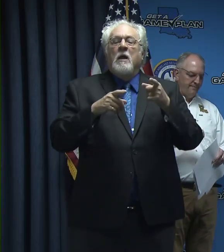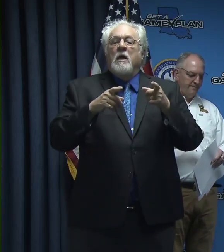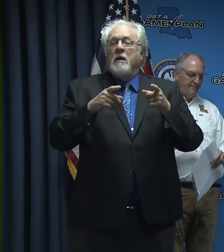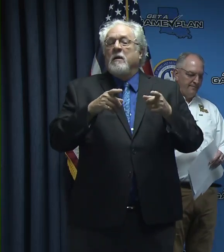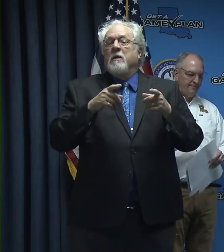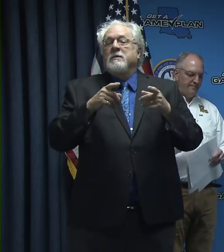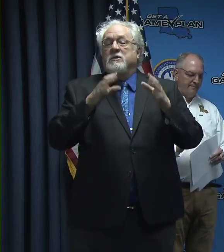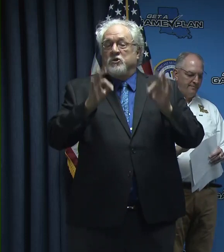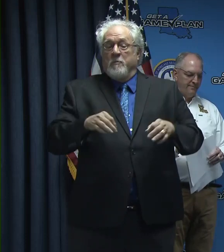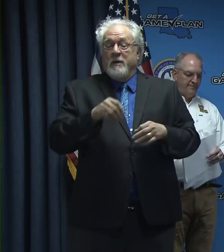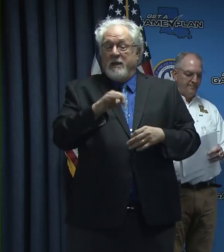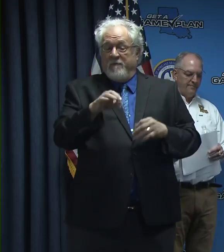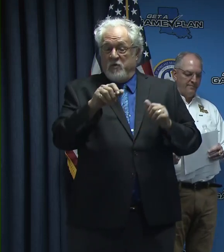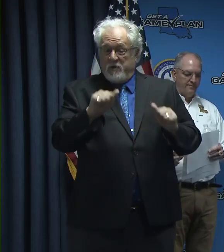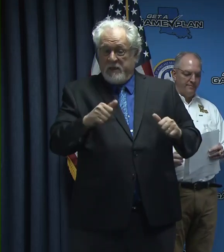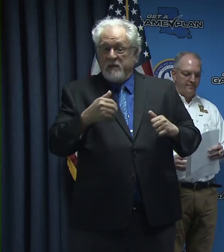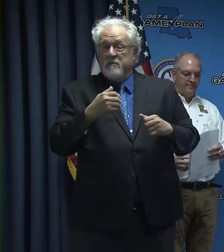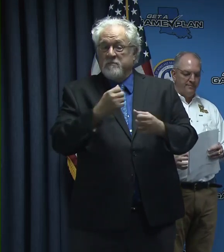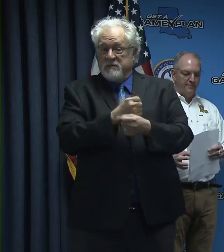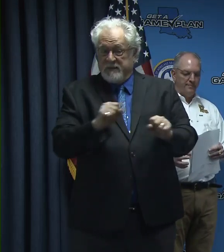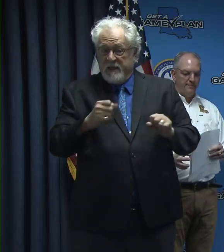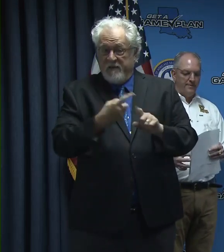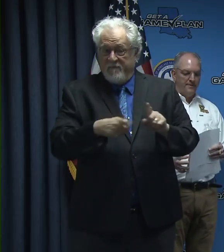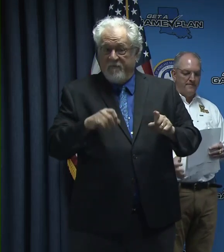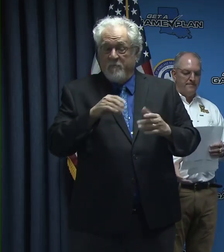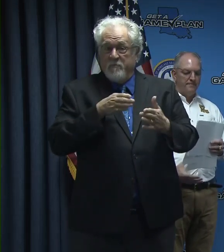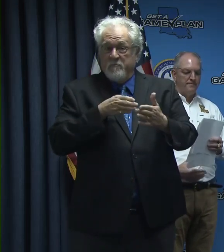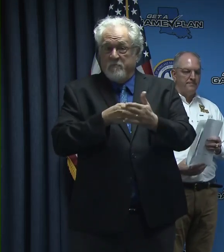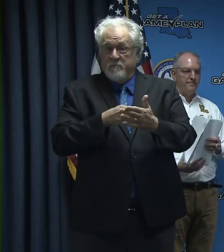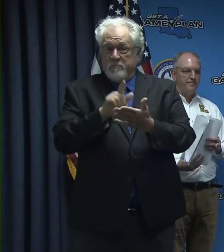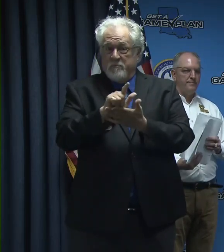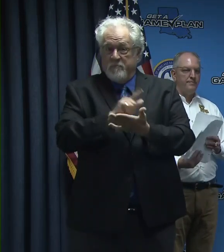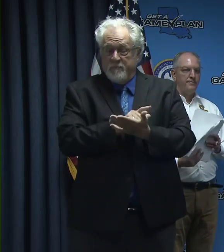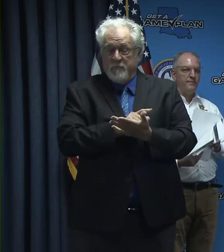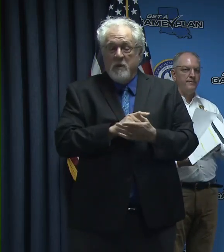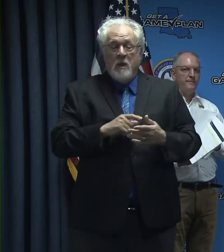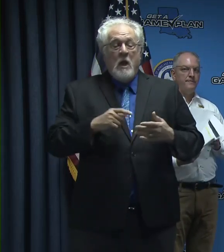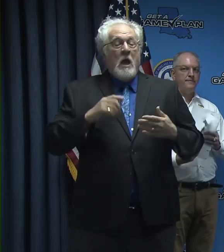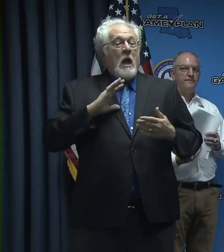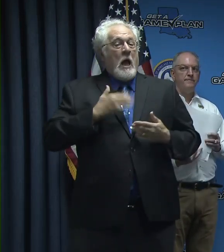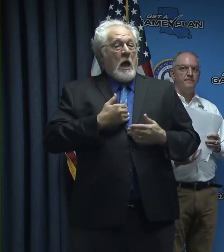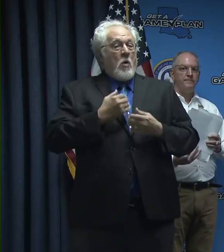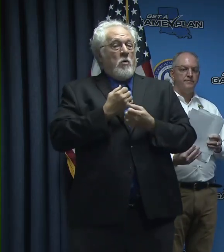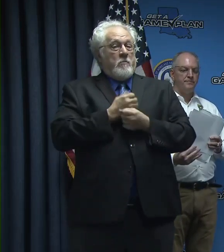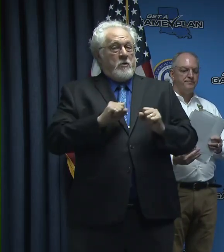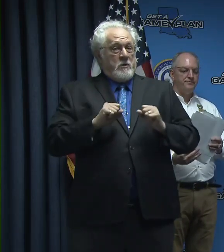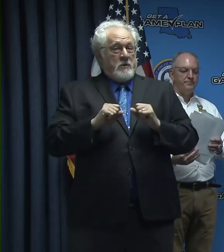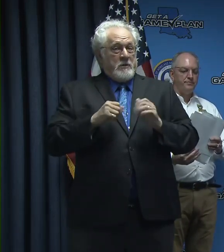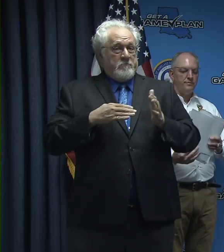immunity. But as a blanket order, the immunity statutes that we have here in Louisiana